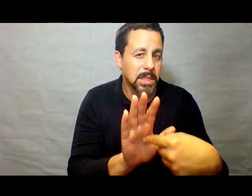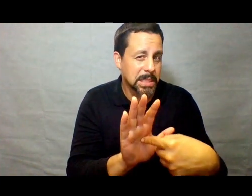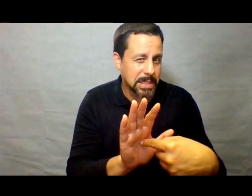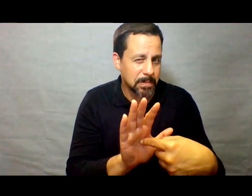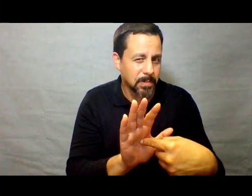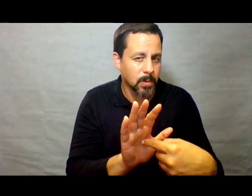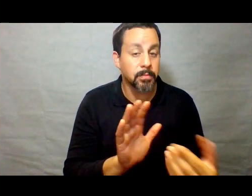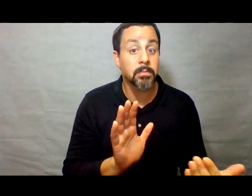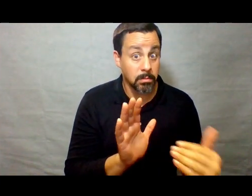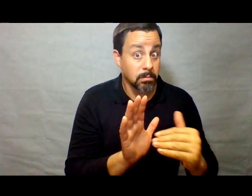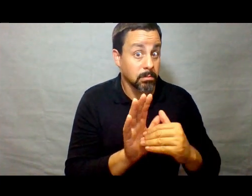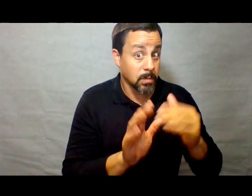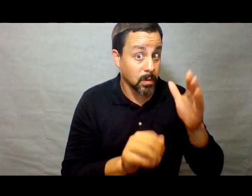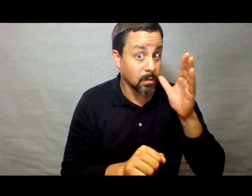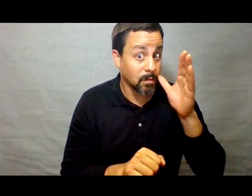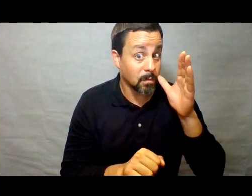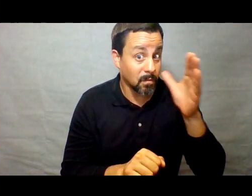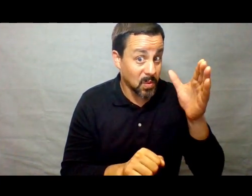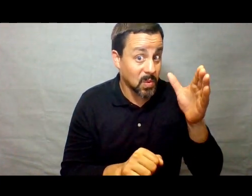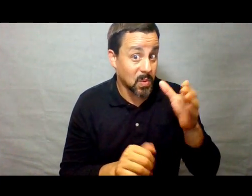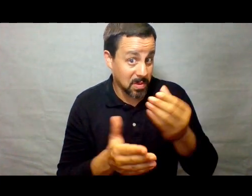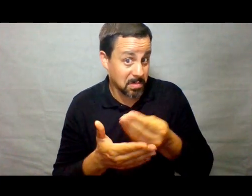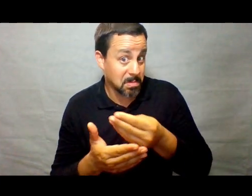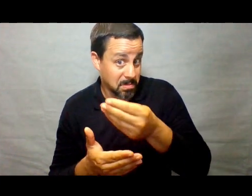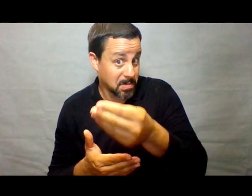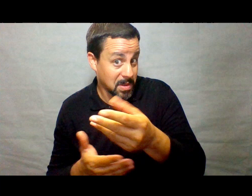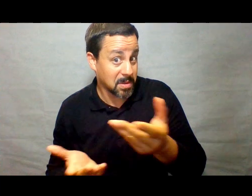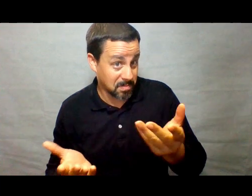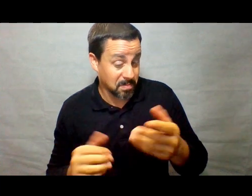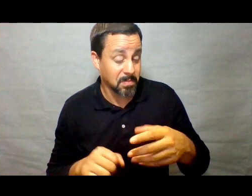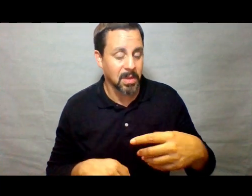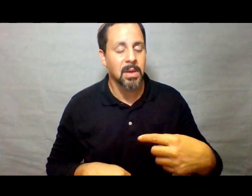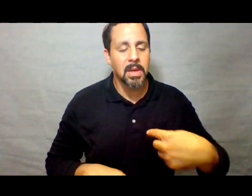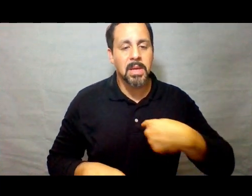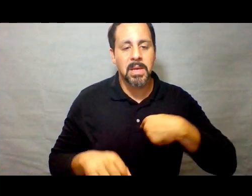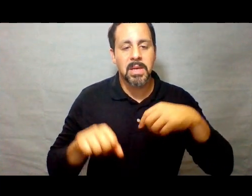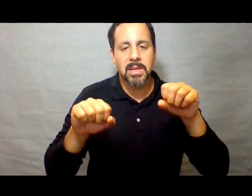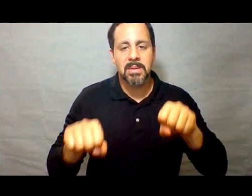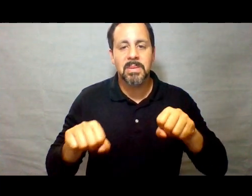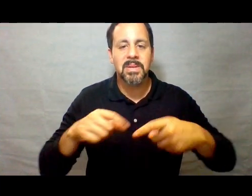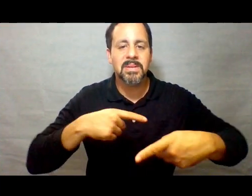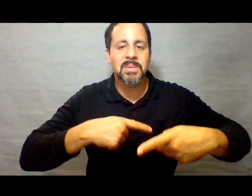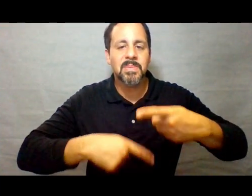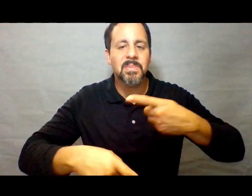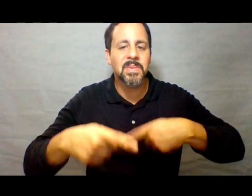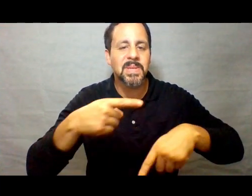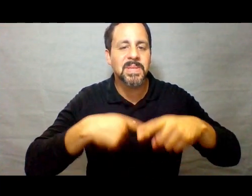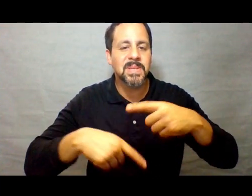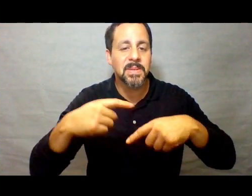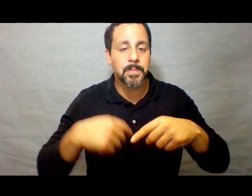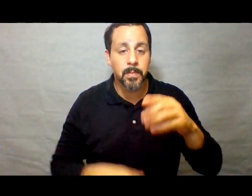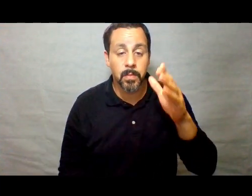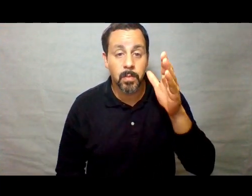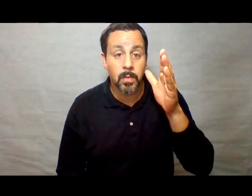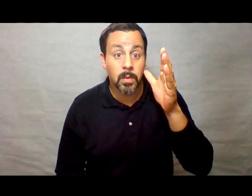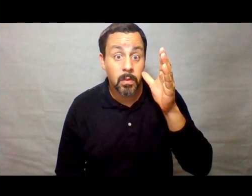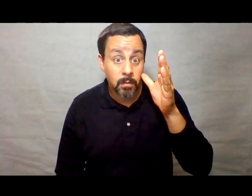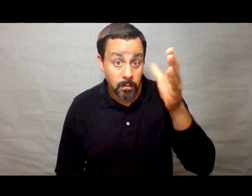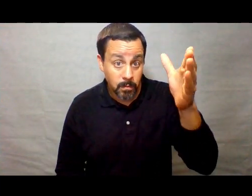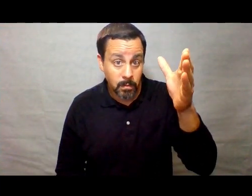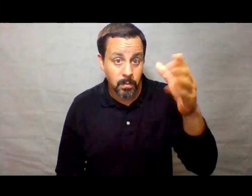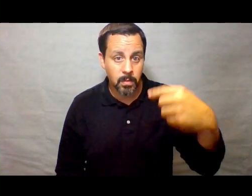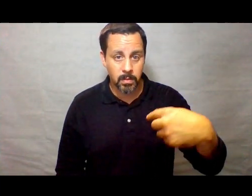beginning. So, for example, let's use again future. I can sign